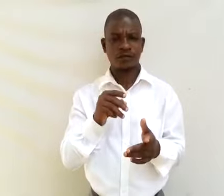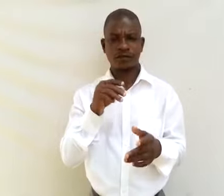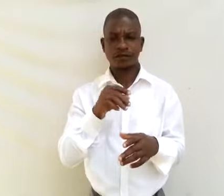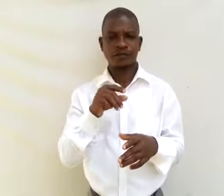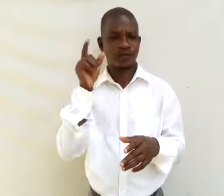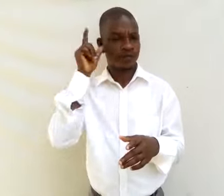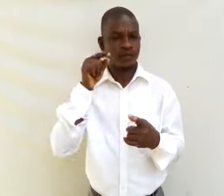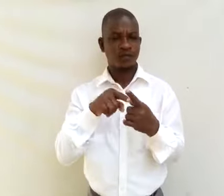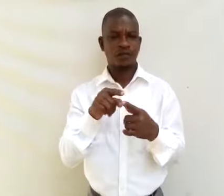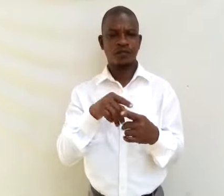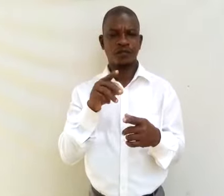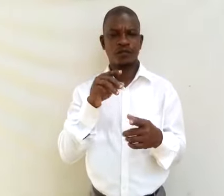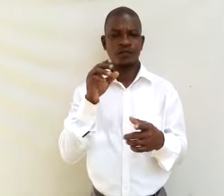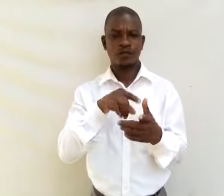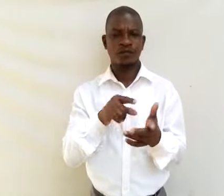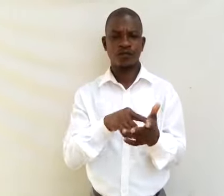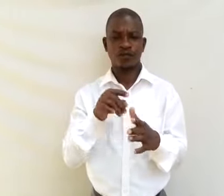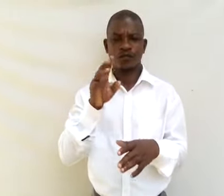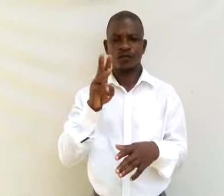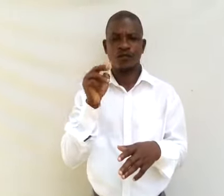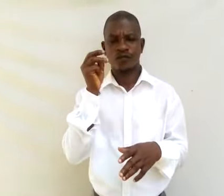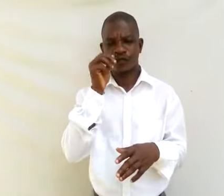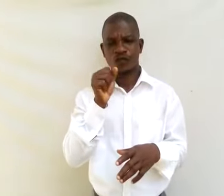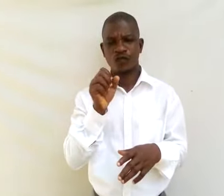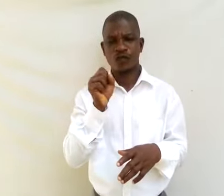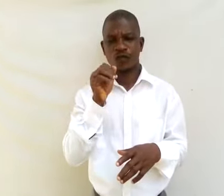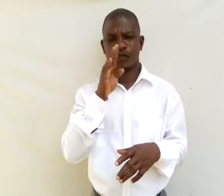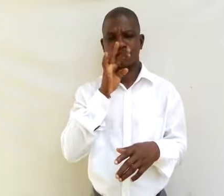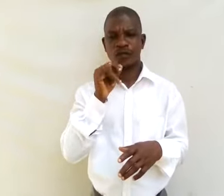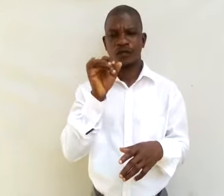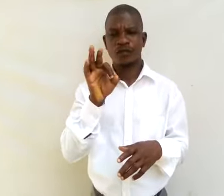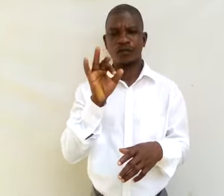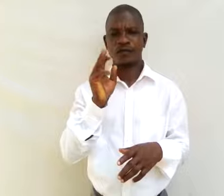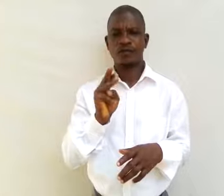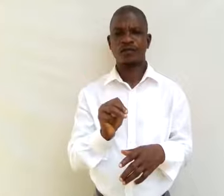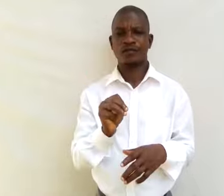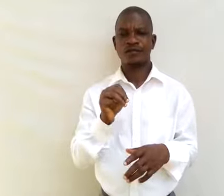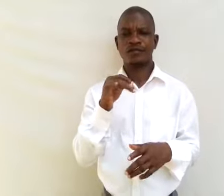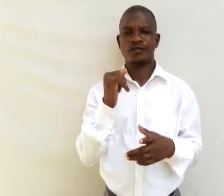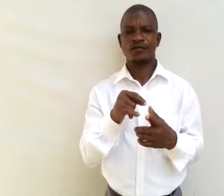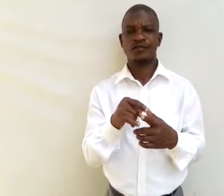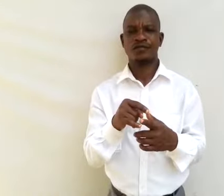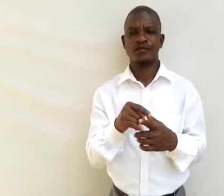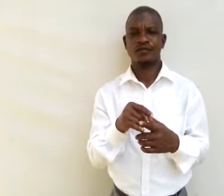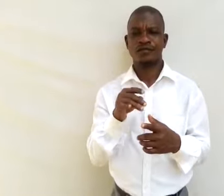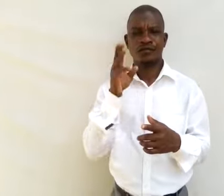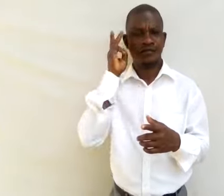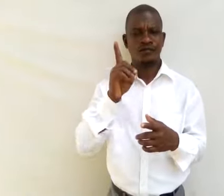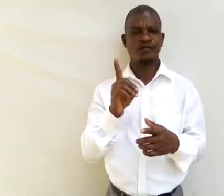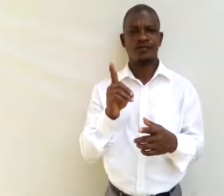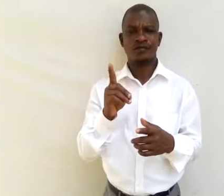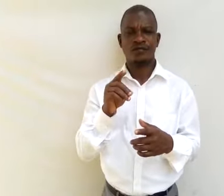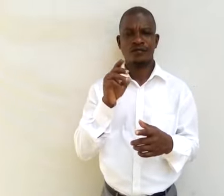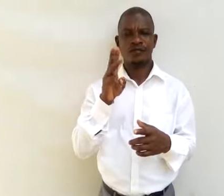on Wazubia FM. They will boast of their wealth. W-O